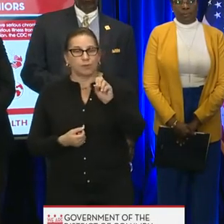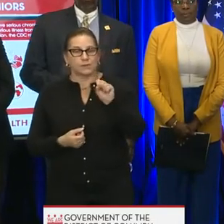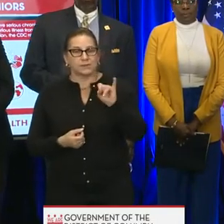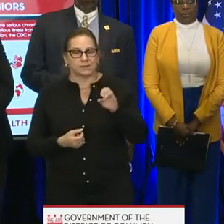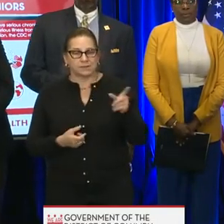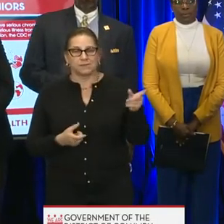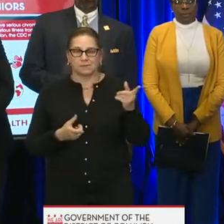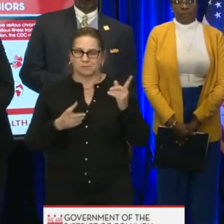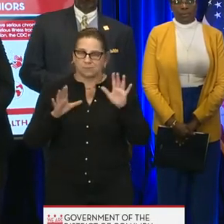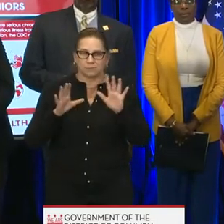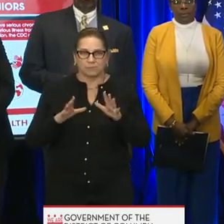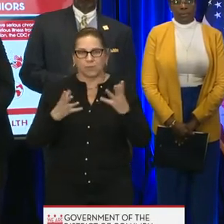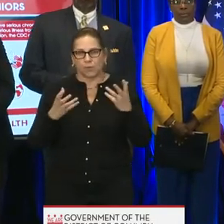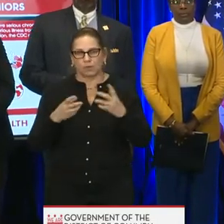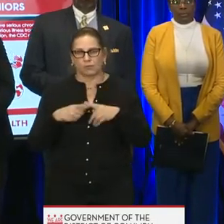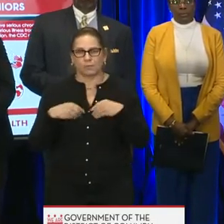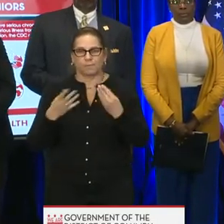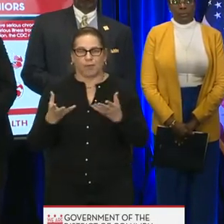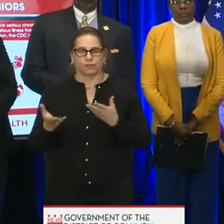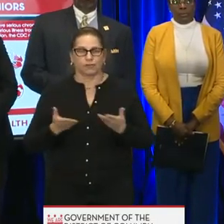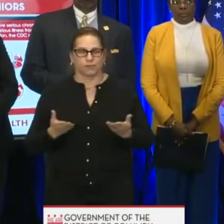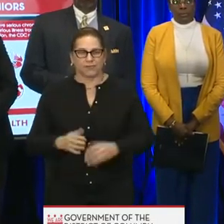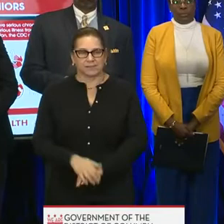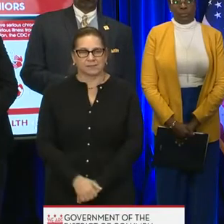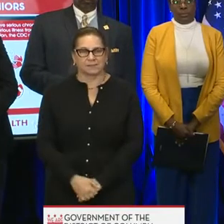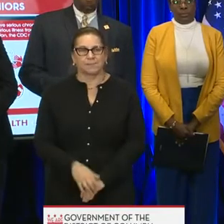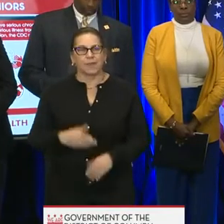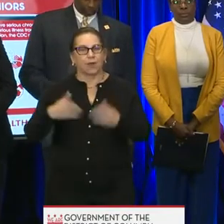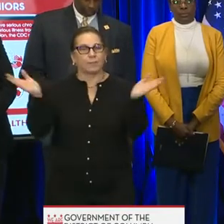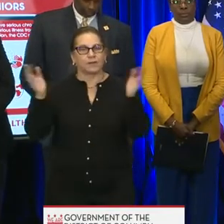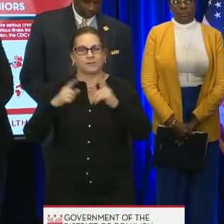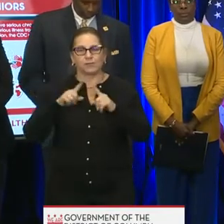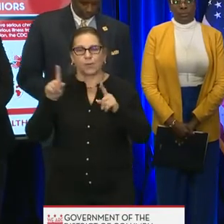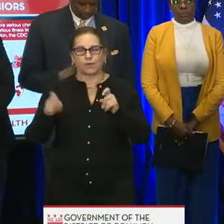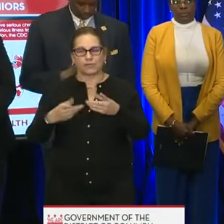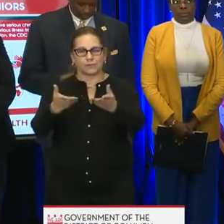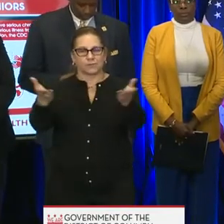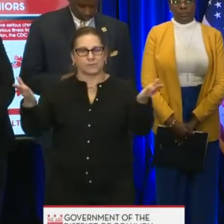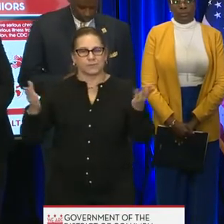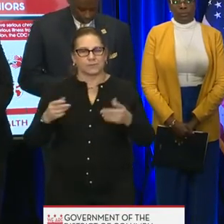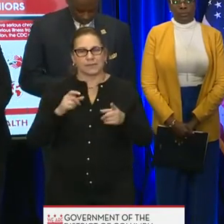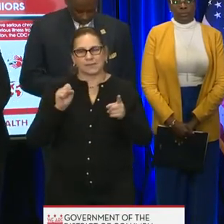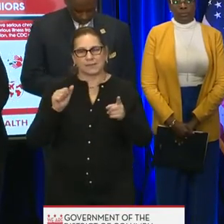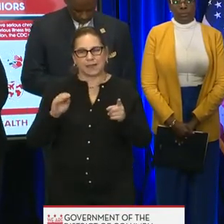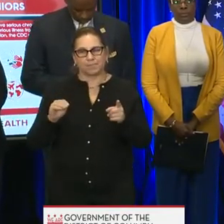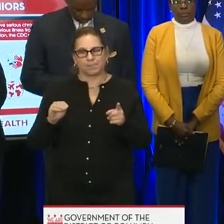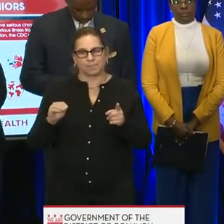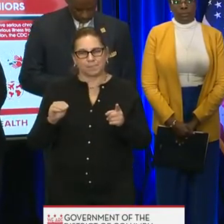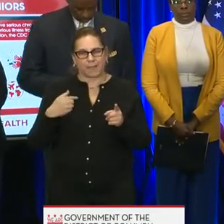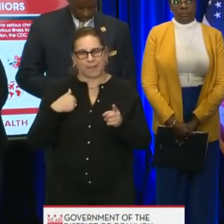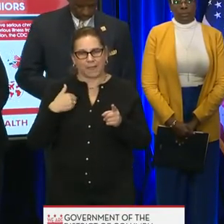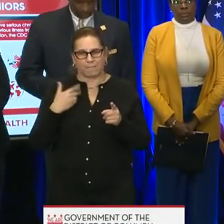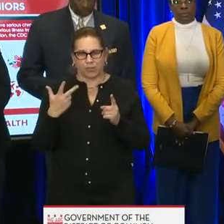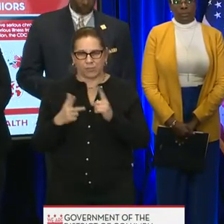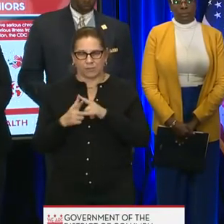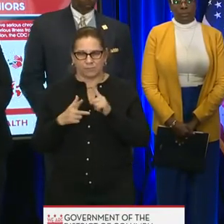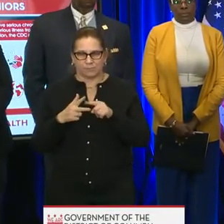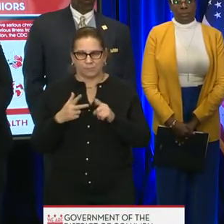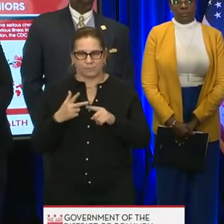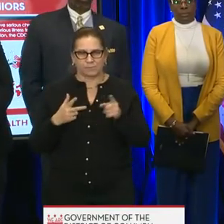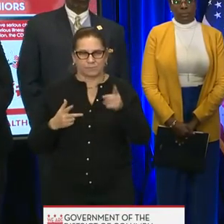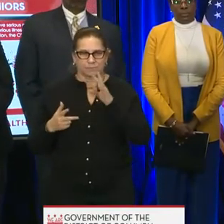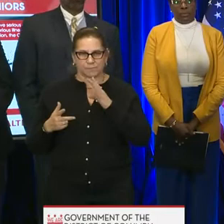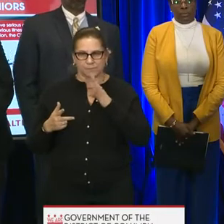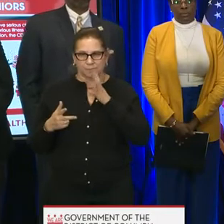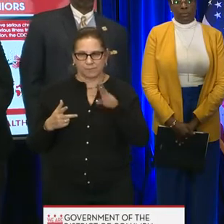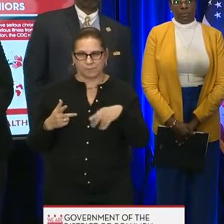take on-topic questions. Yes, Sam. Mayor, it seems then basically, except for those three agencies that you mentioned, there really will be no